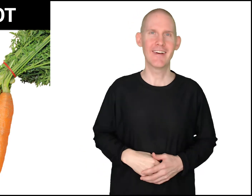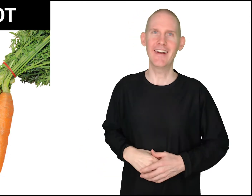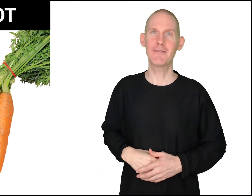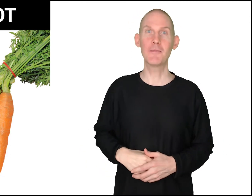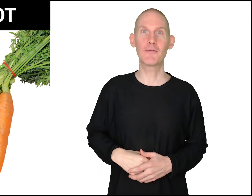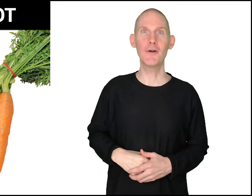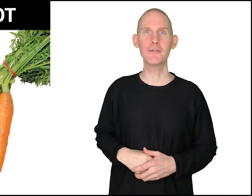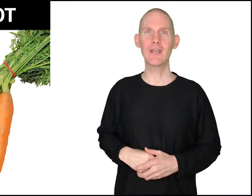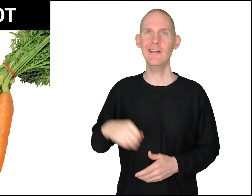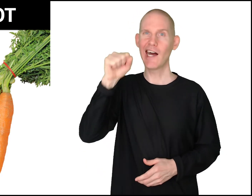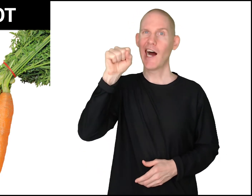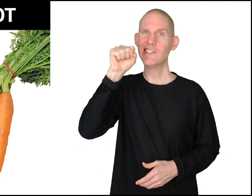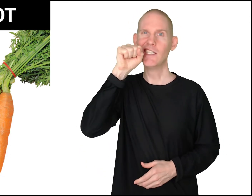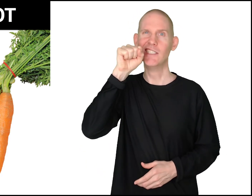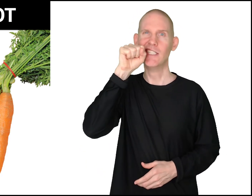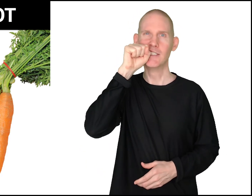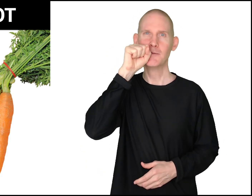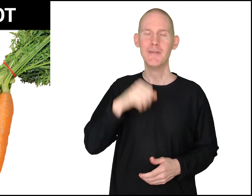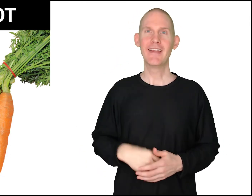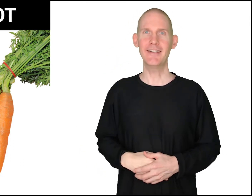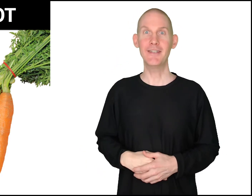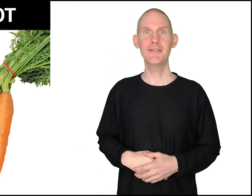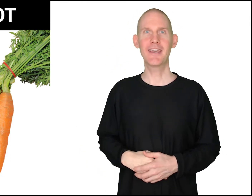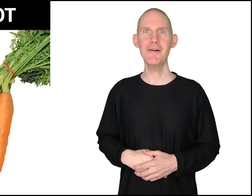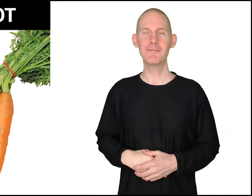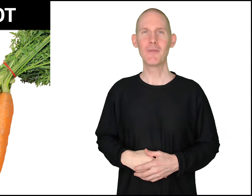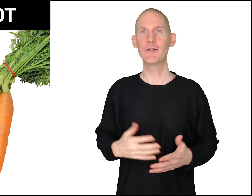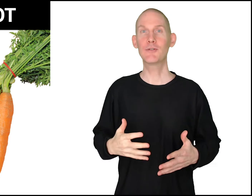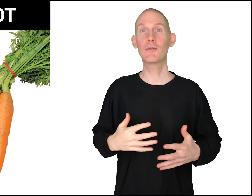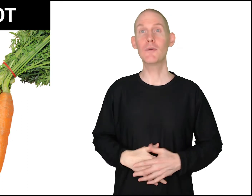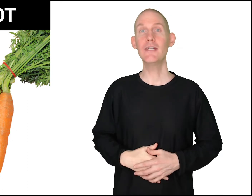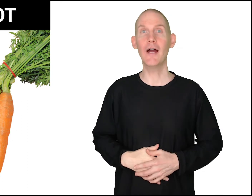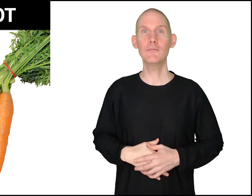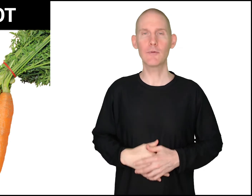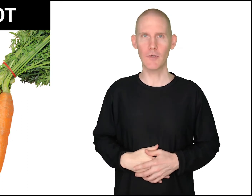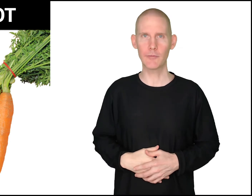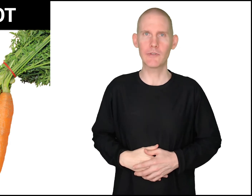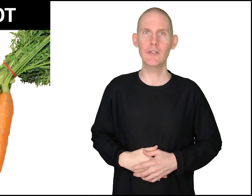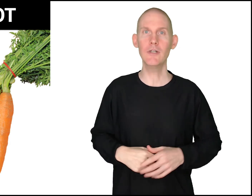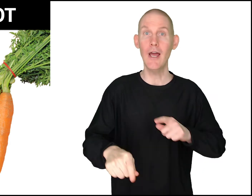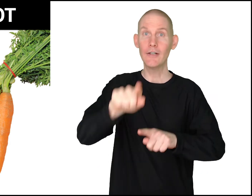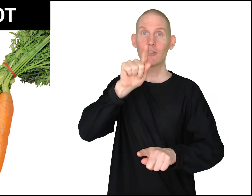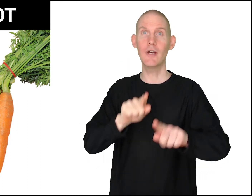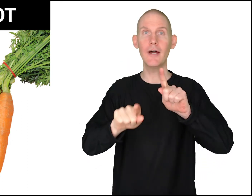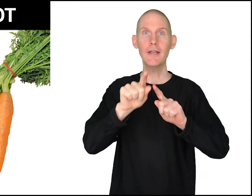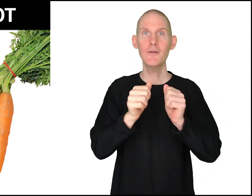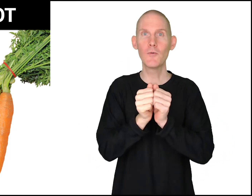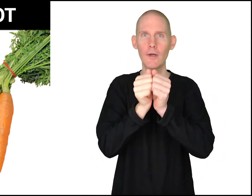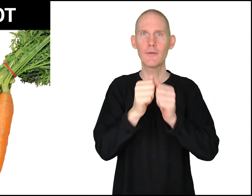All right, from the front once again. That is carrot. Let's do it 3 times from the rest position. Sign with